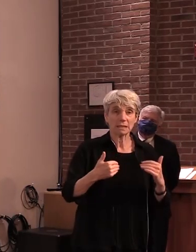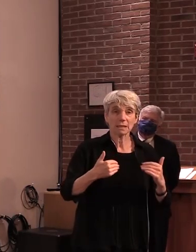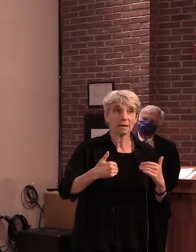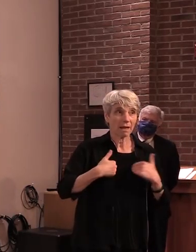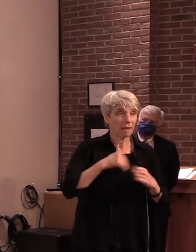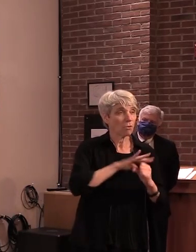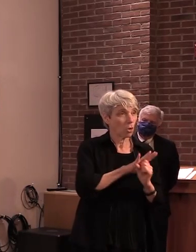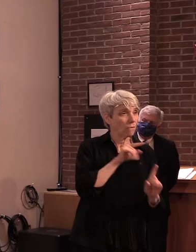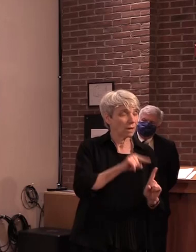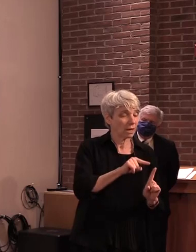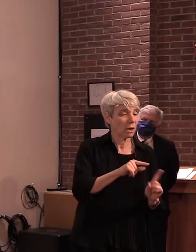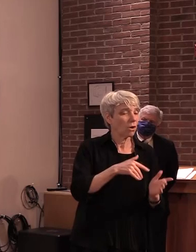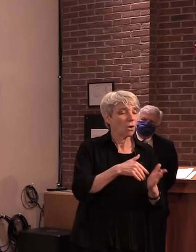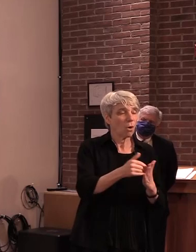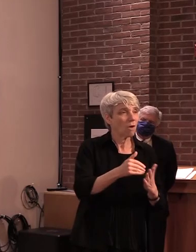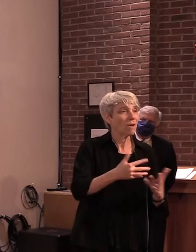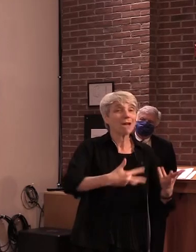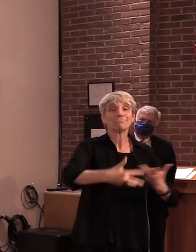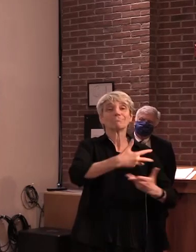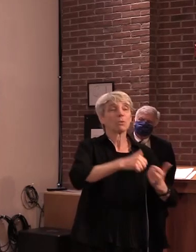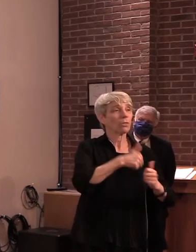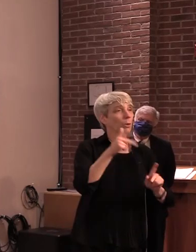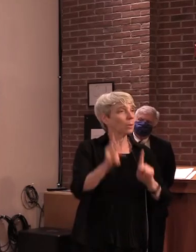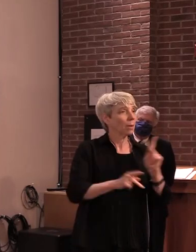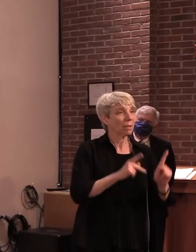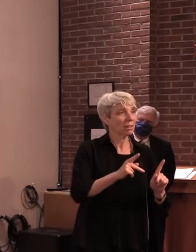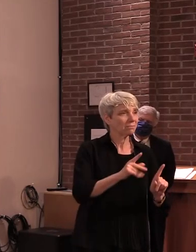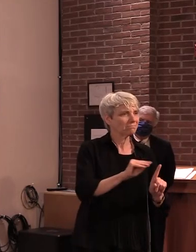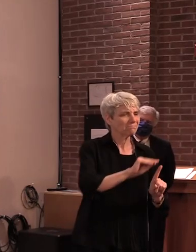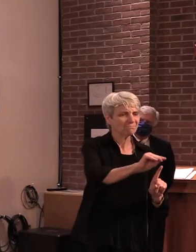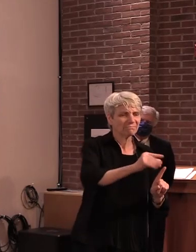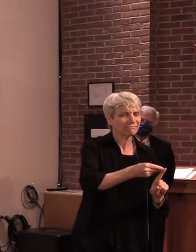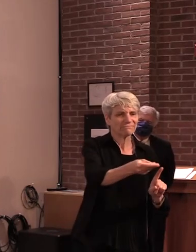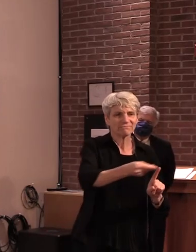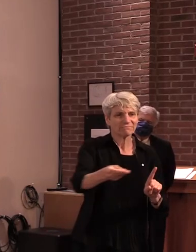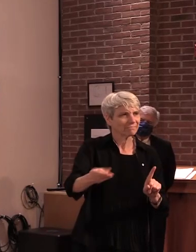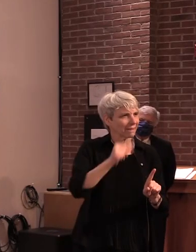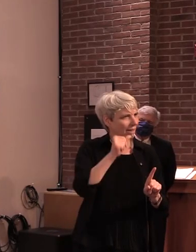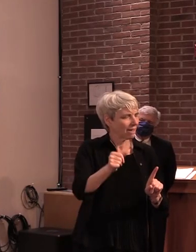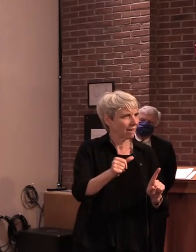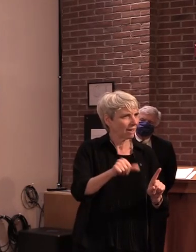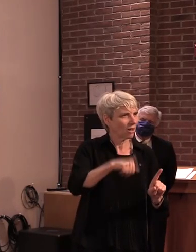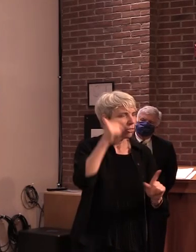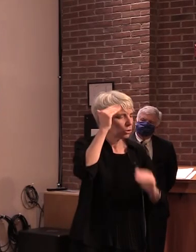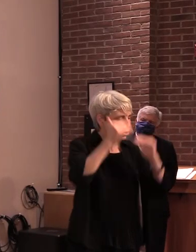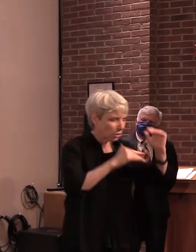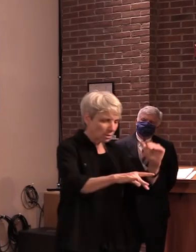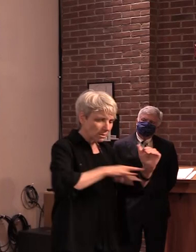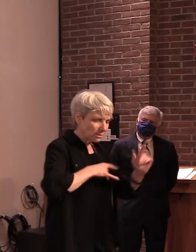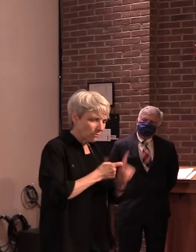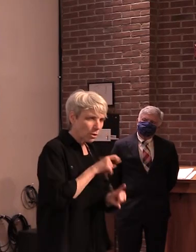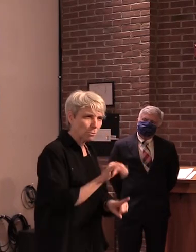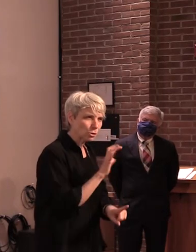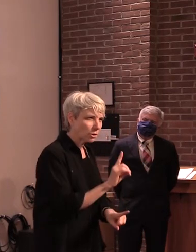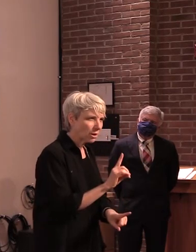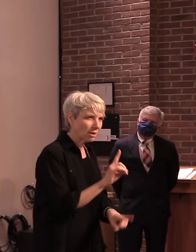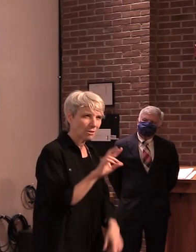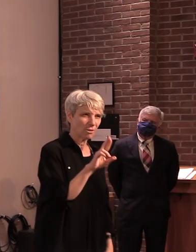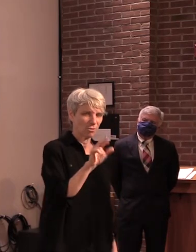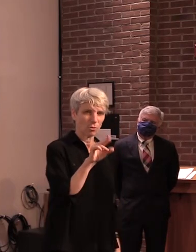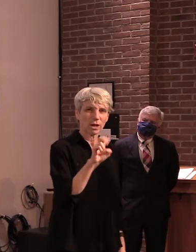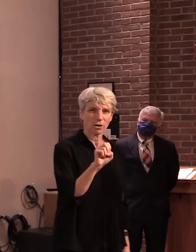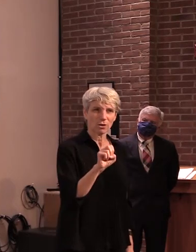or to the adults in the school. And we still have to go with that information that we have abundant evidence to